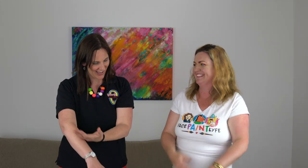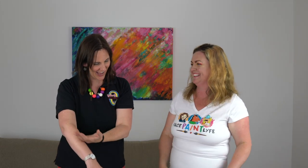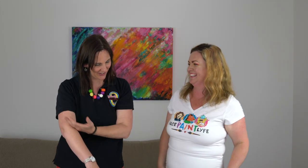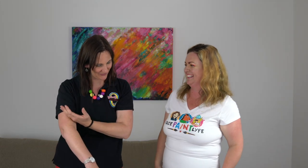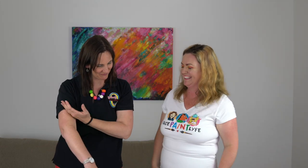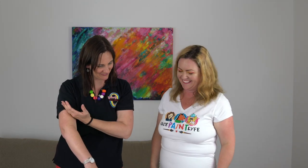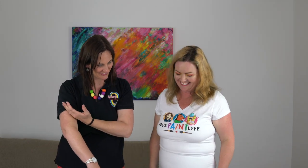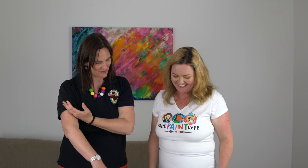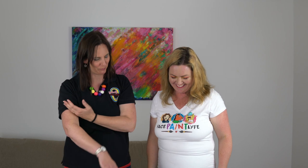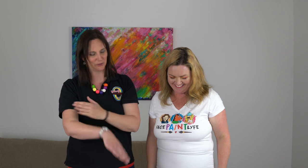Yeah. Yeah. Blue